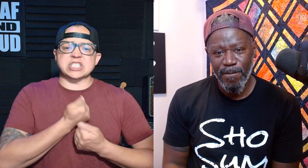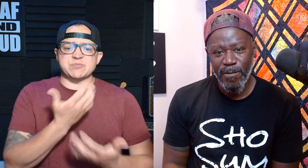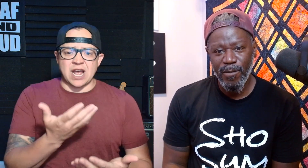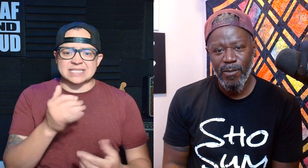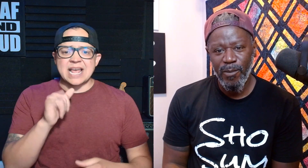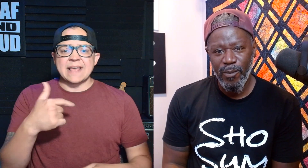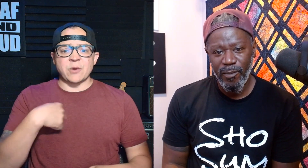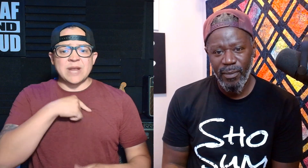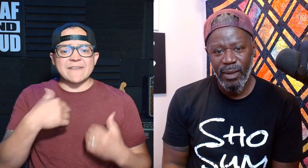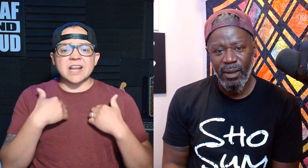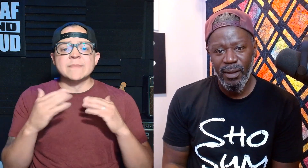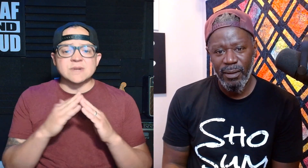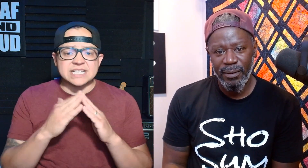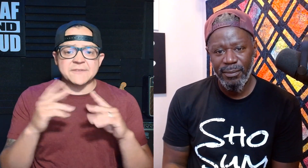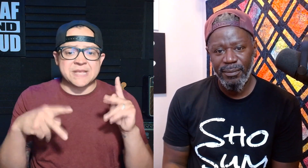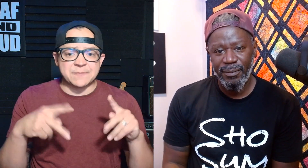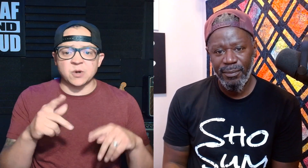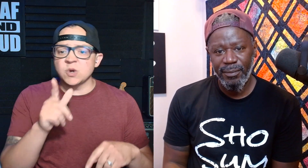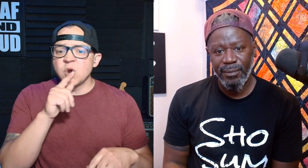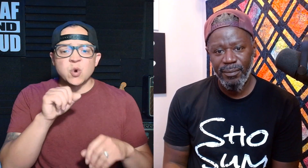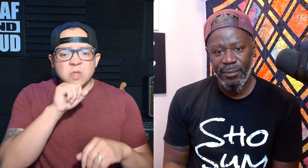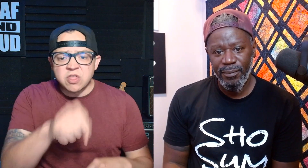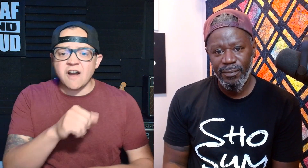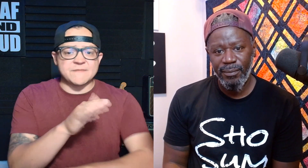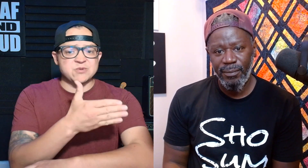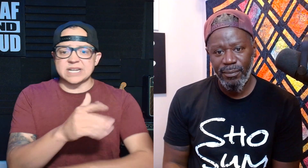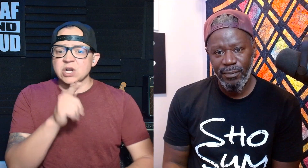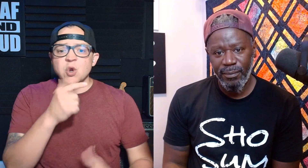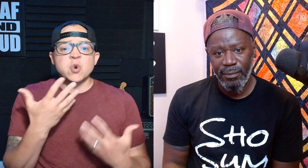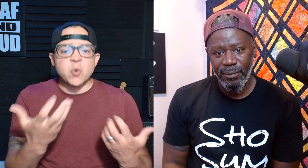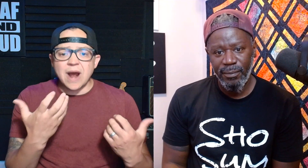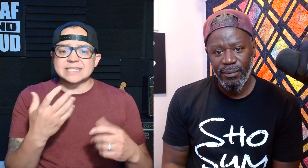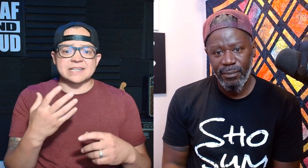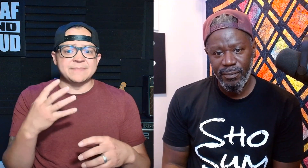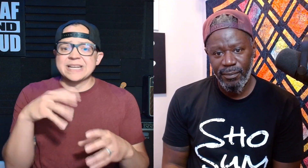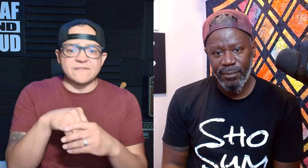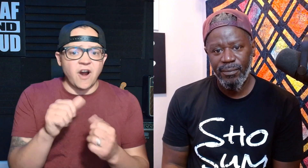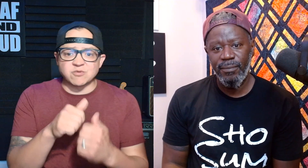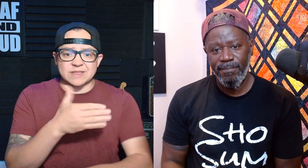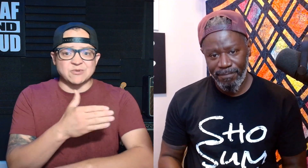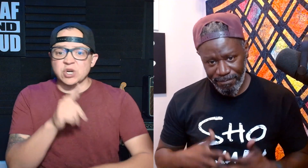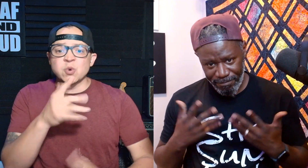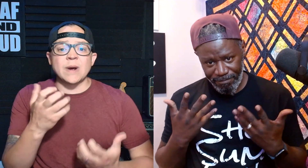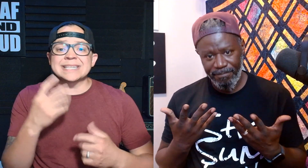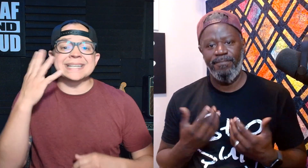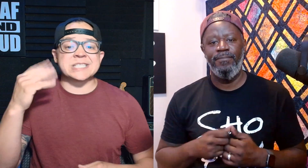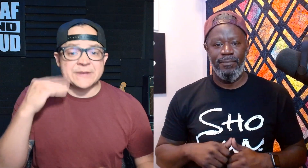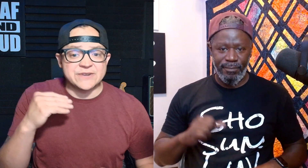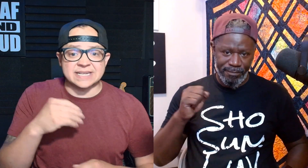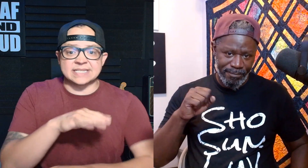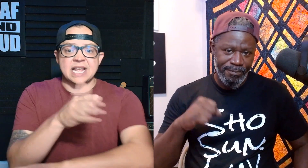genuinely express that we have a community of people who love music, who want to be involved with music, who want